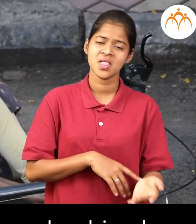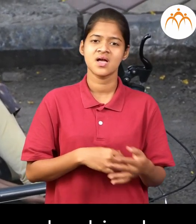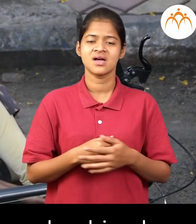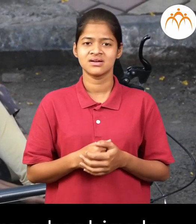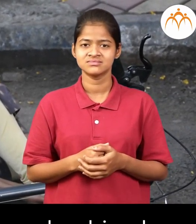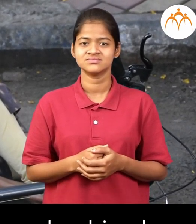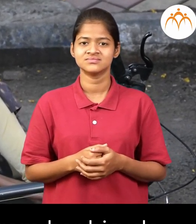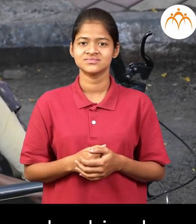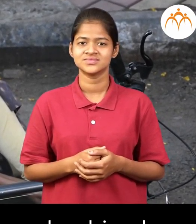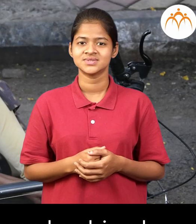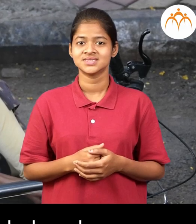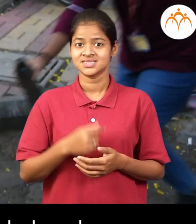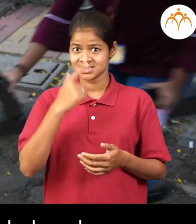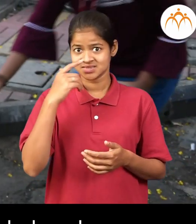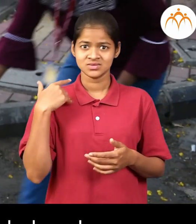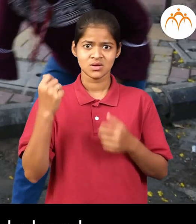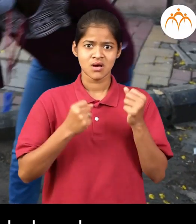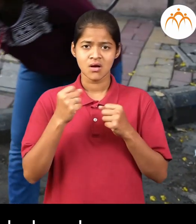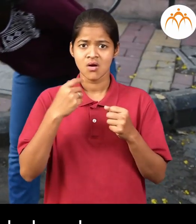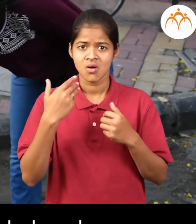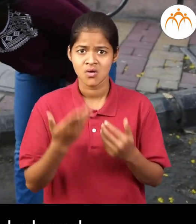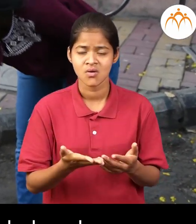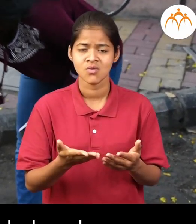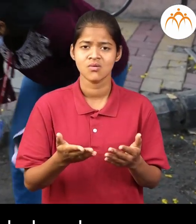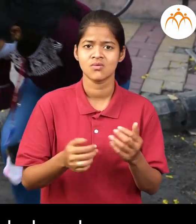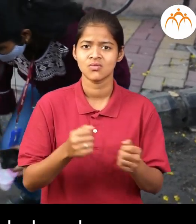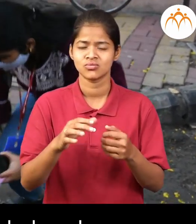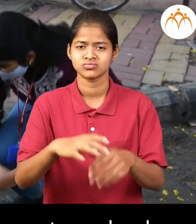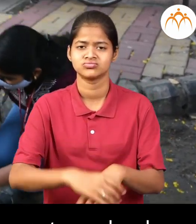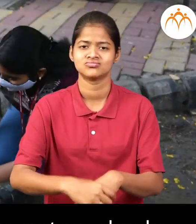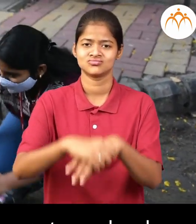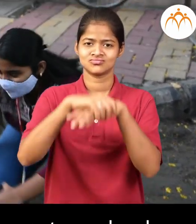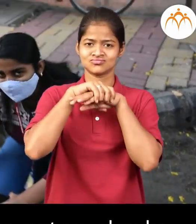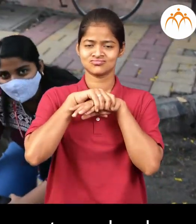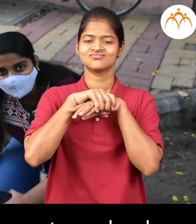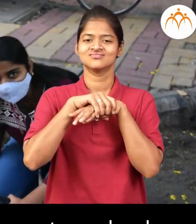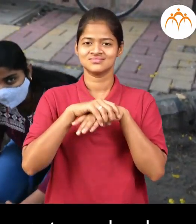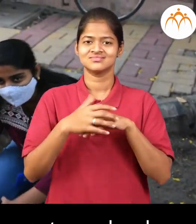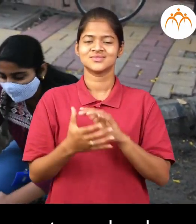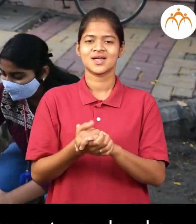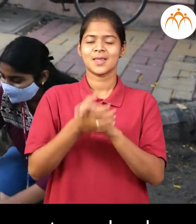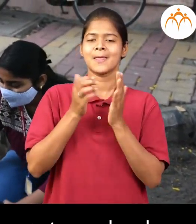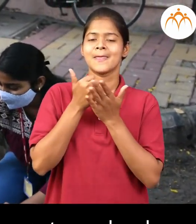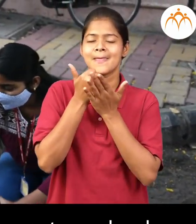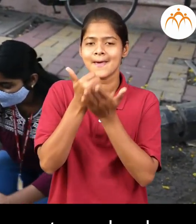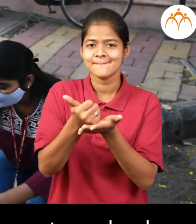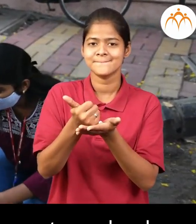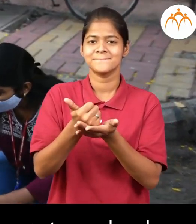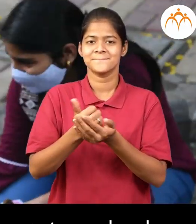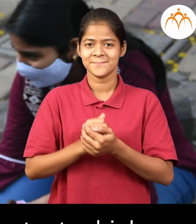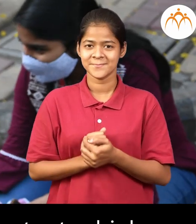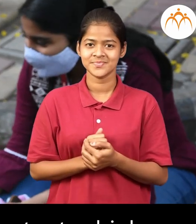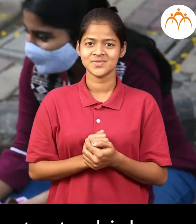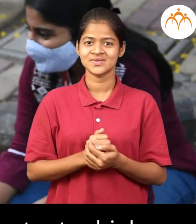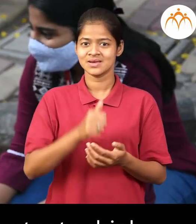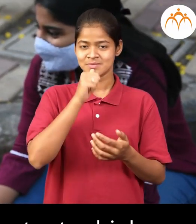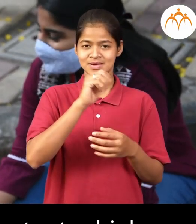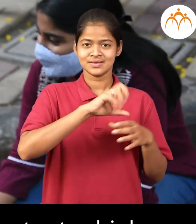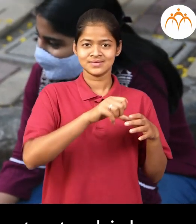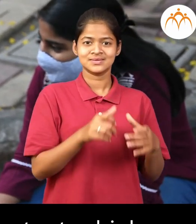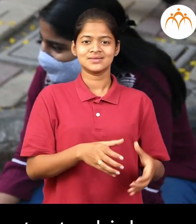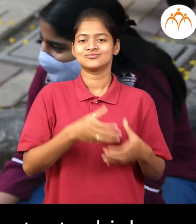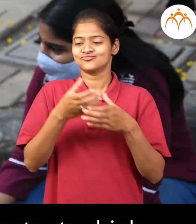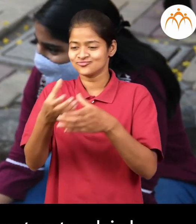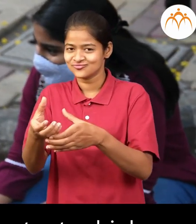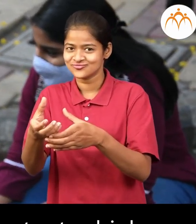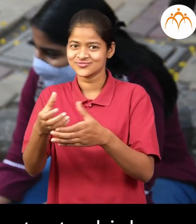down from her cycle. My sister rushed ahead. She helped her friend to get up slowly. She gave her